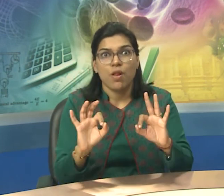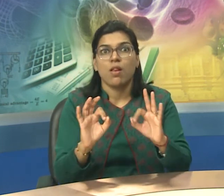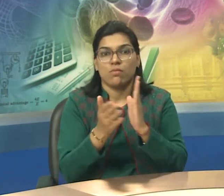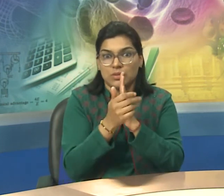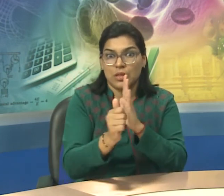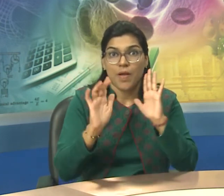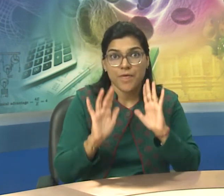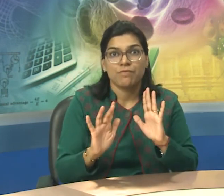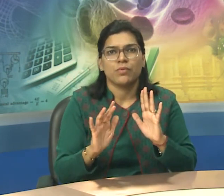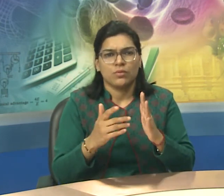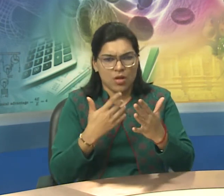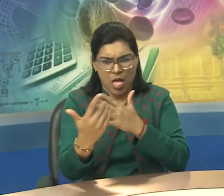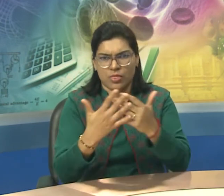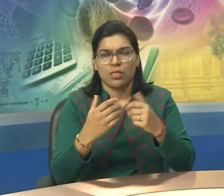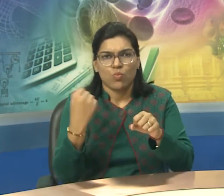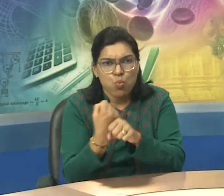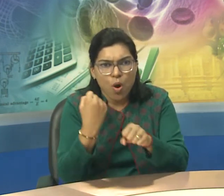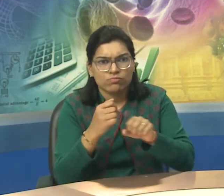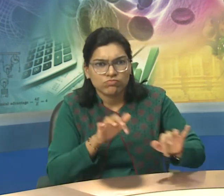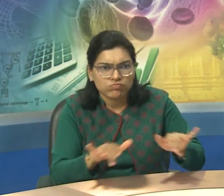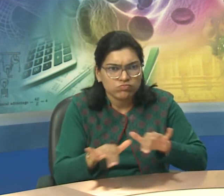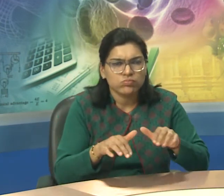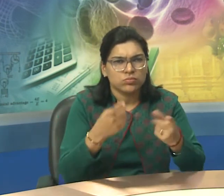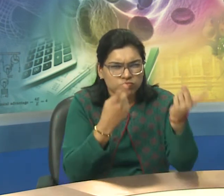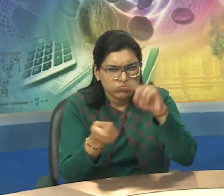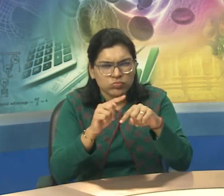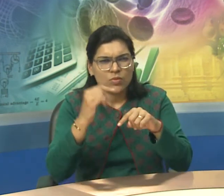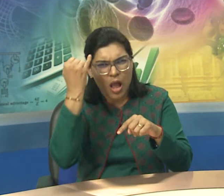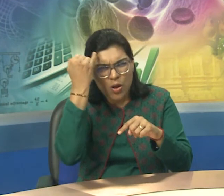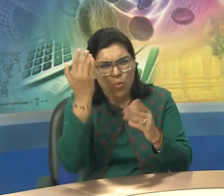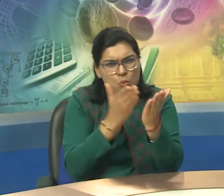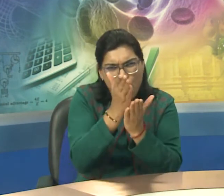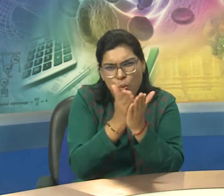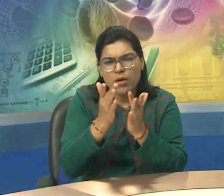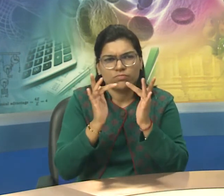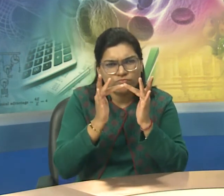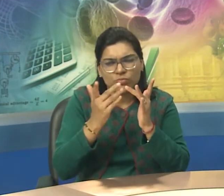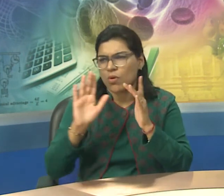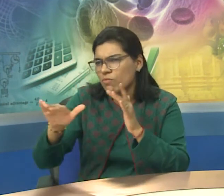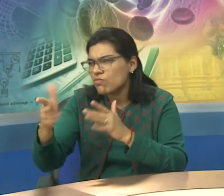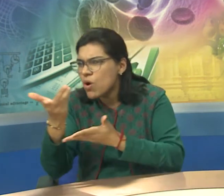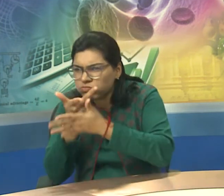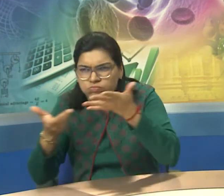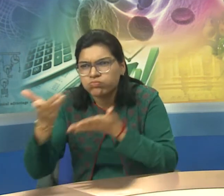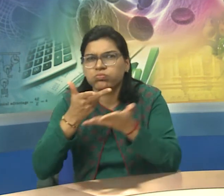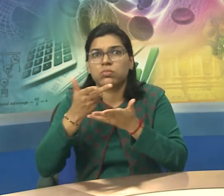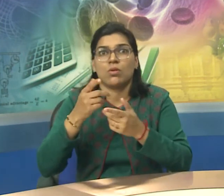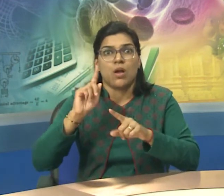processing outsourcing, require expertise, having domain knowledge. They are